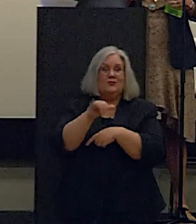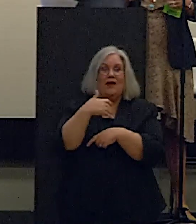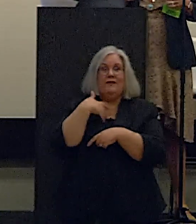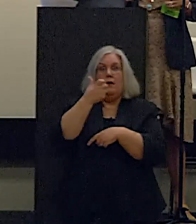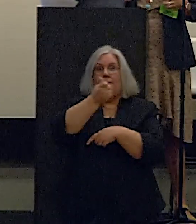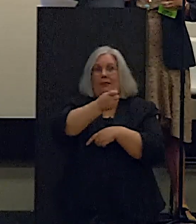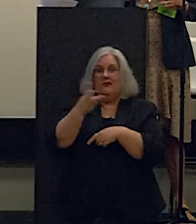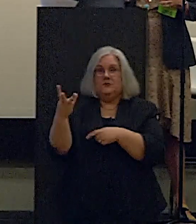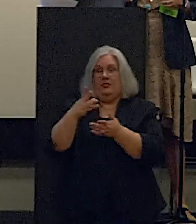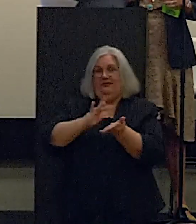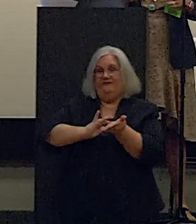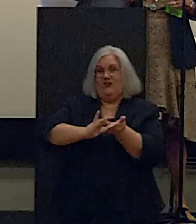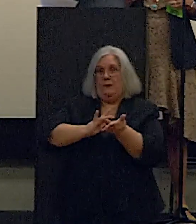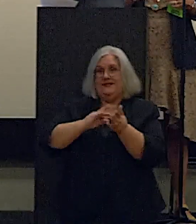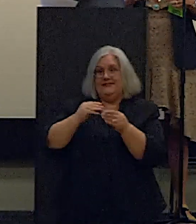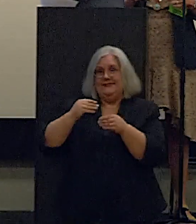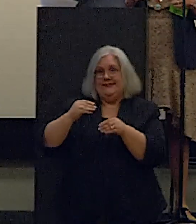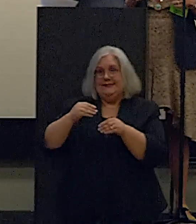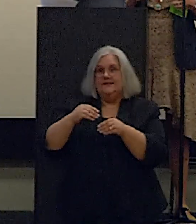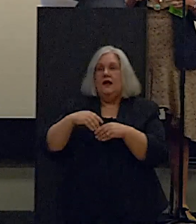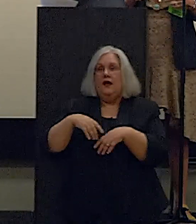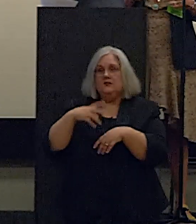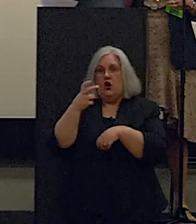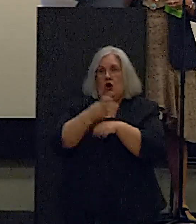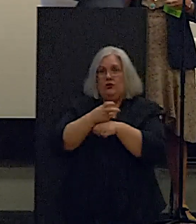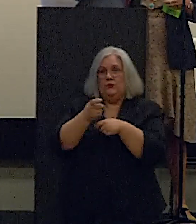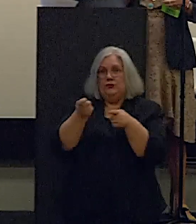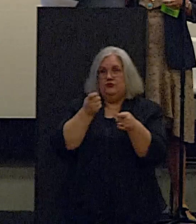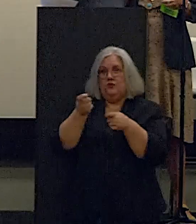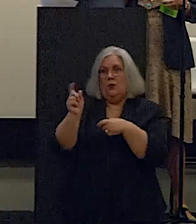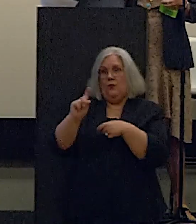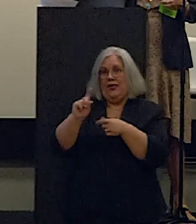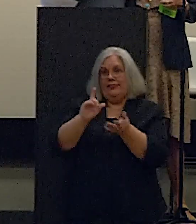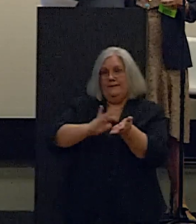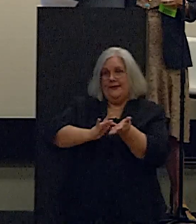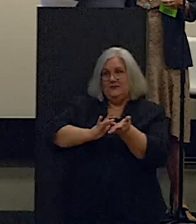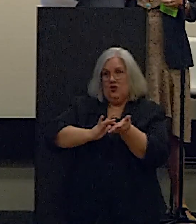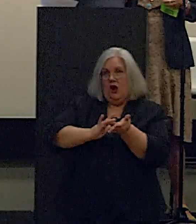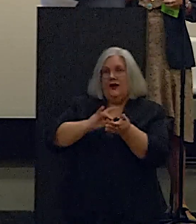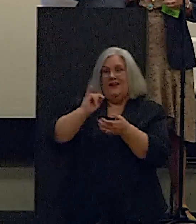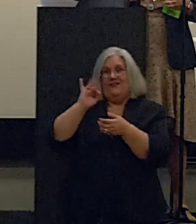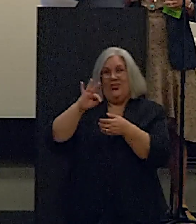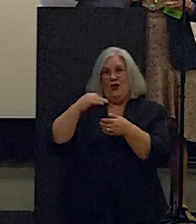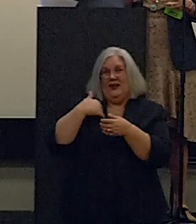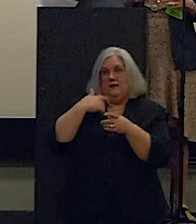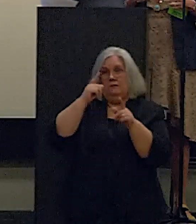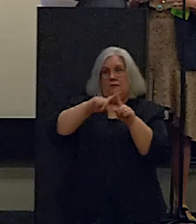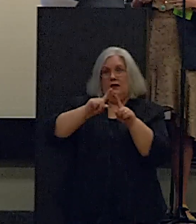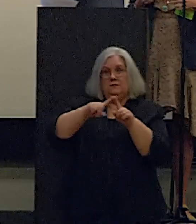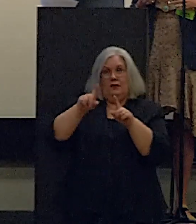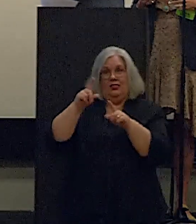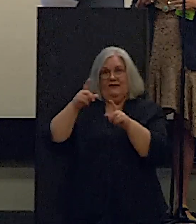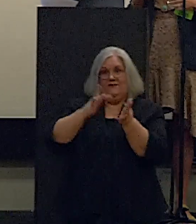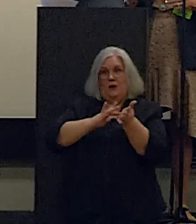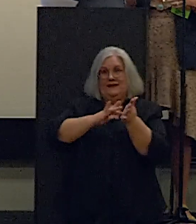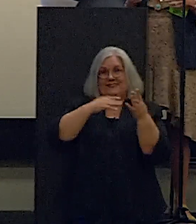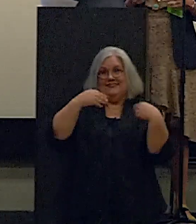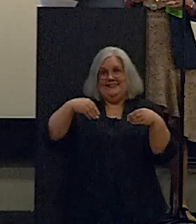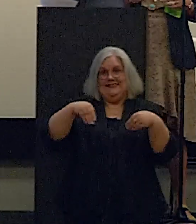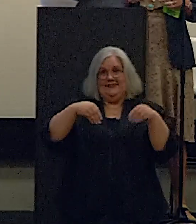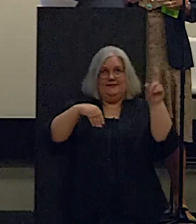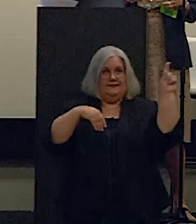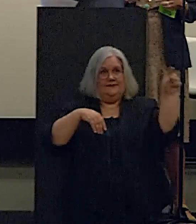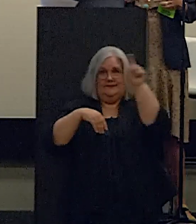pharmacies. Hard to control where the meds are if they're in multiple places. And then our